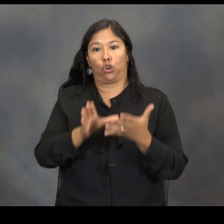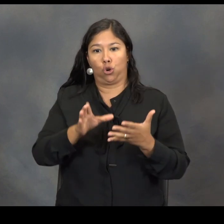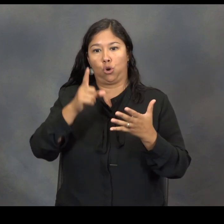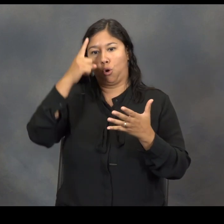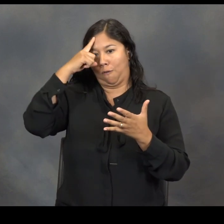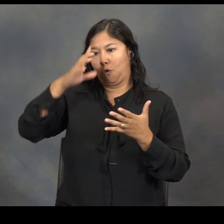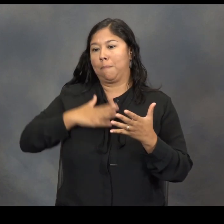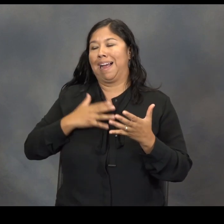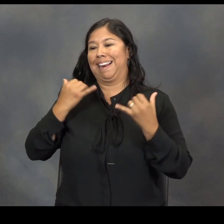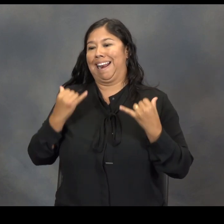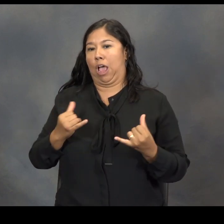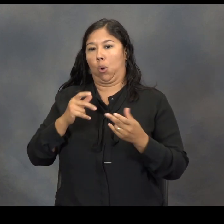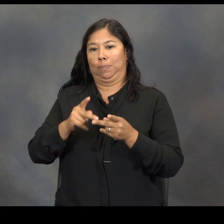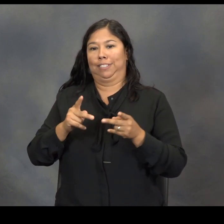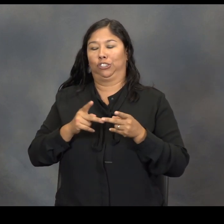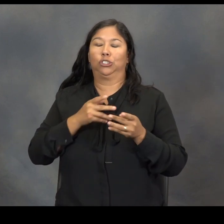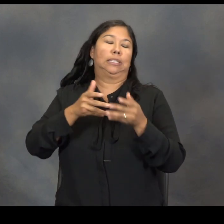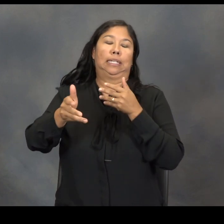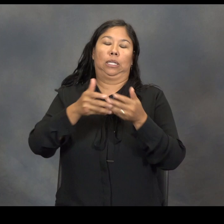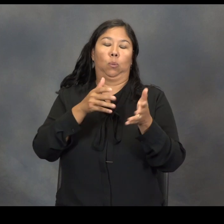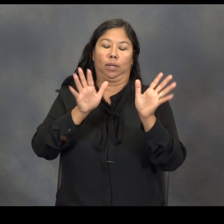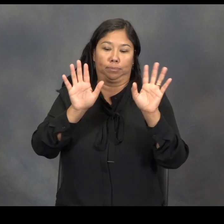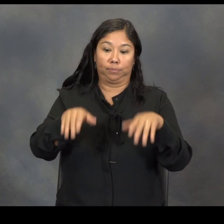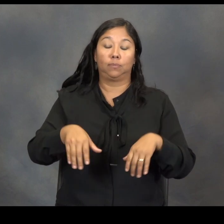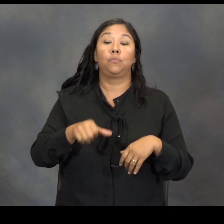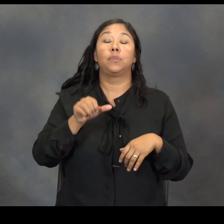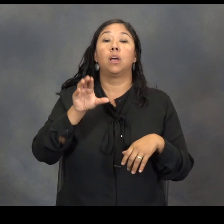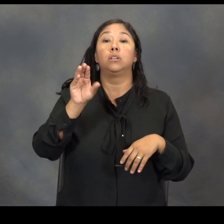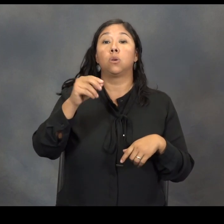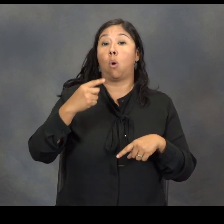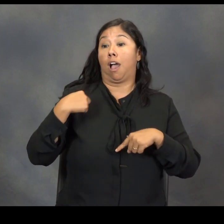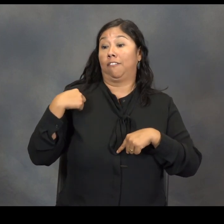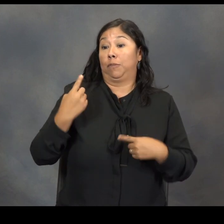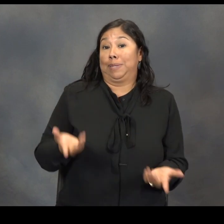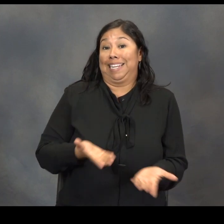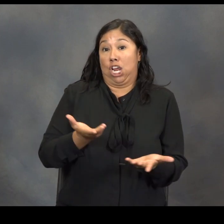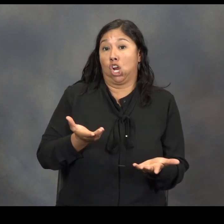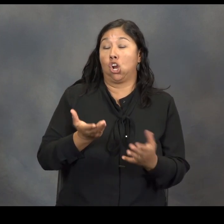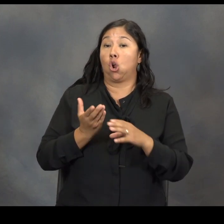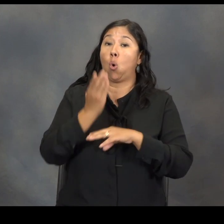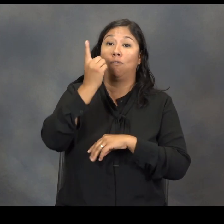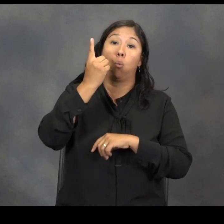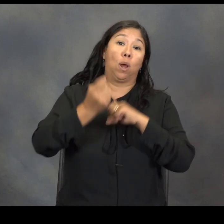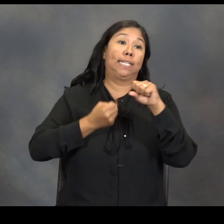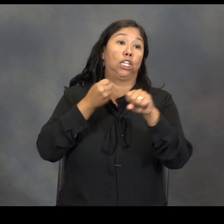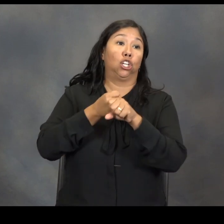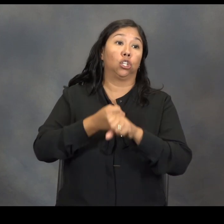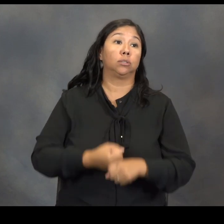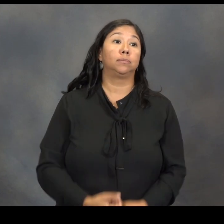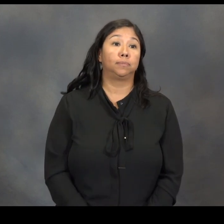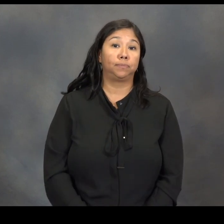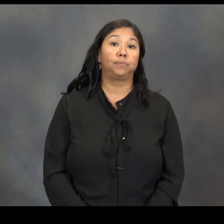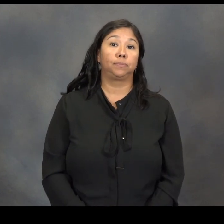position that I now have in kind of a strange turn of events. And I've been here a little over a year.